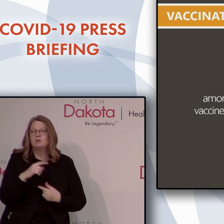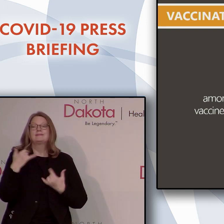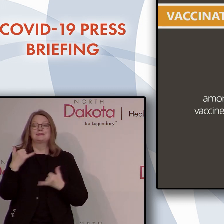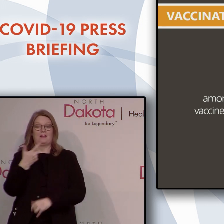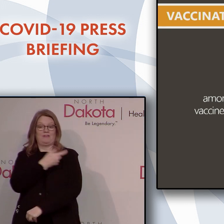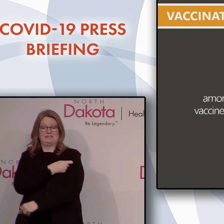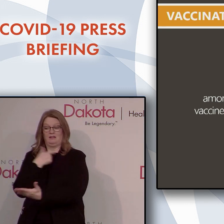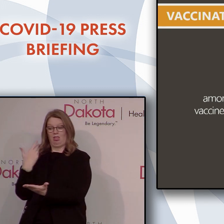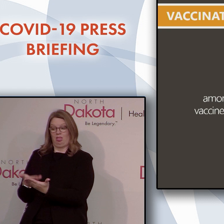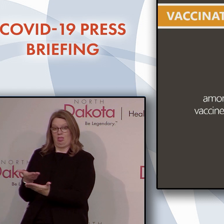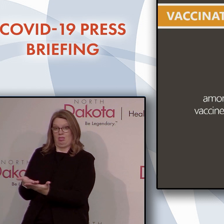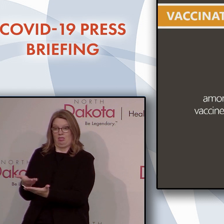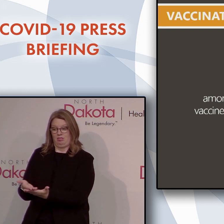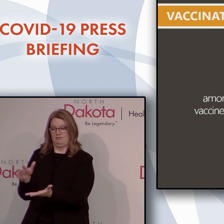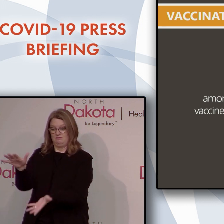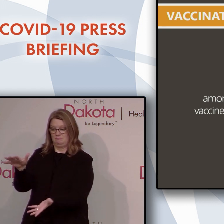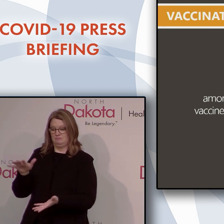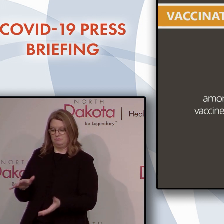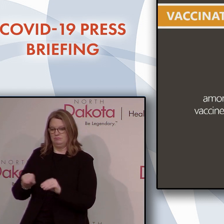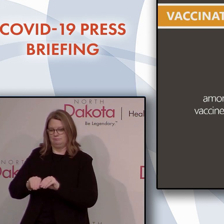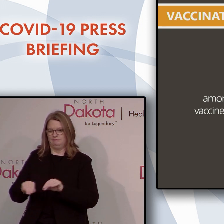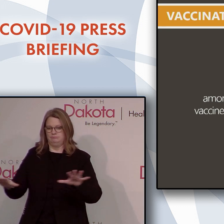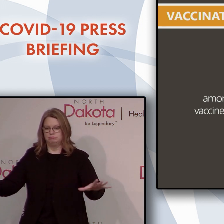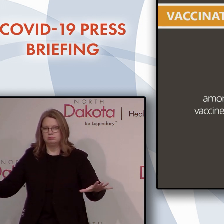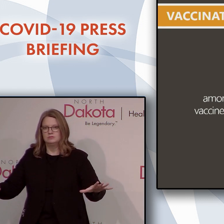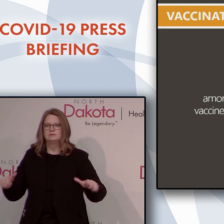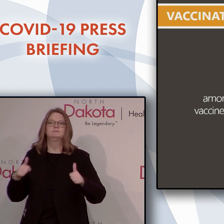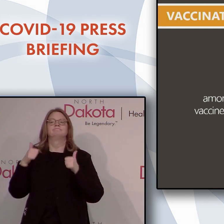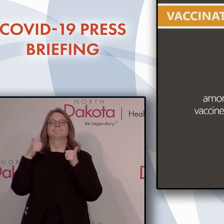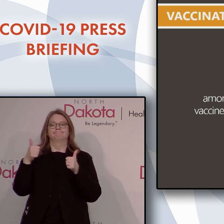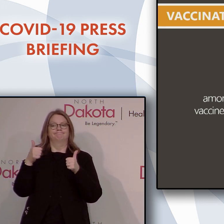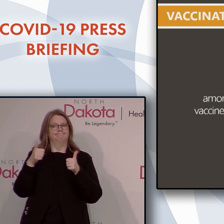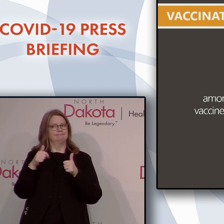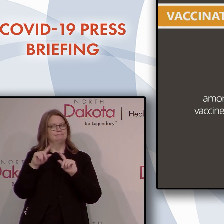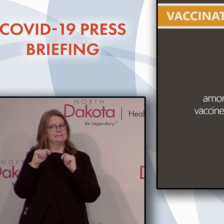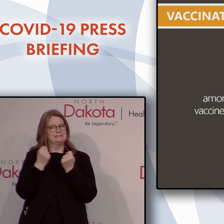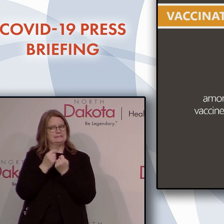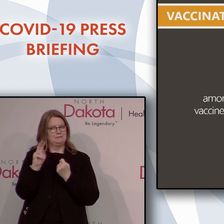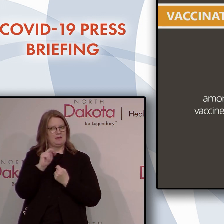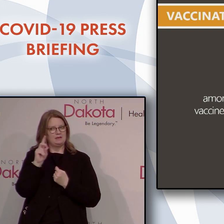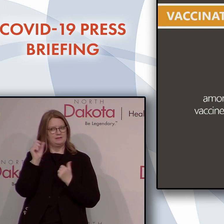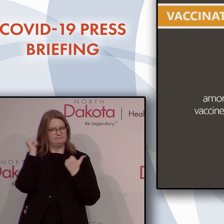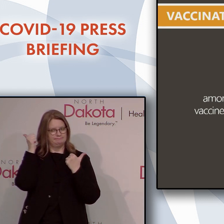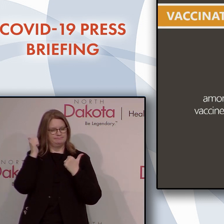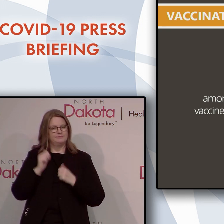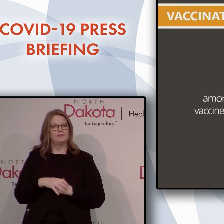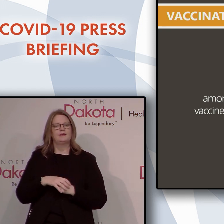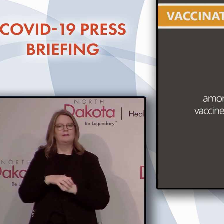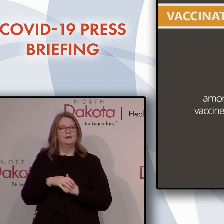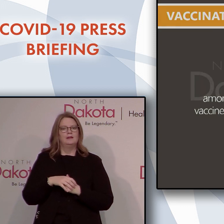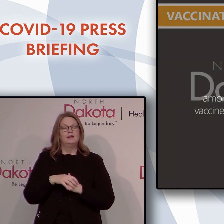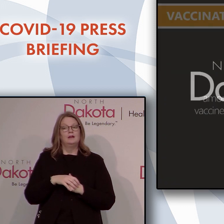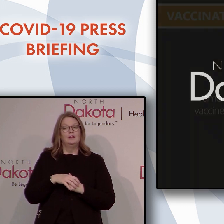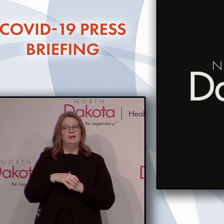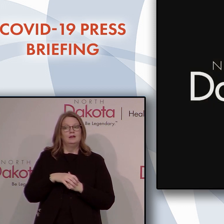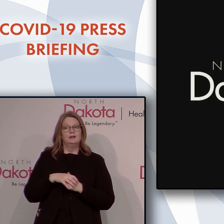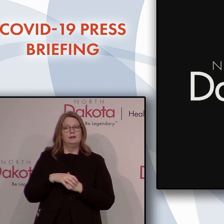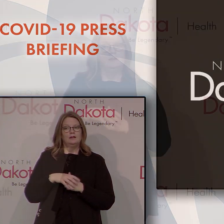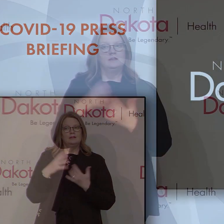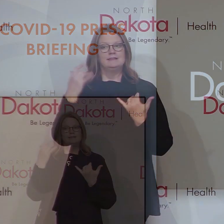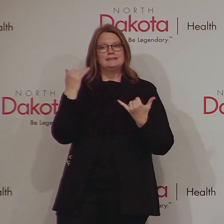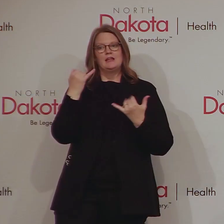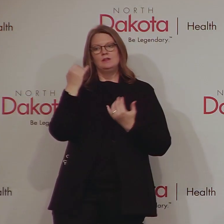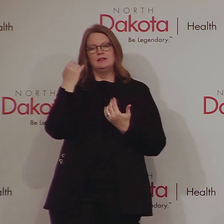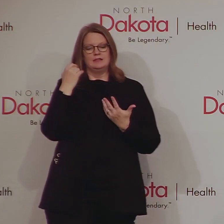we're executing well. So go Team ND, let's keep it up. But again, as we think about